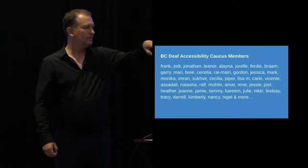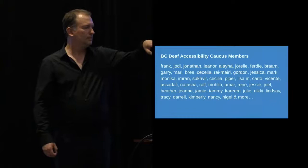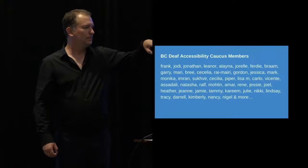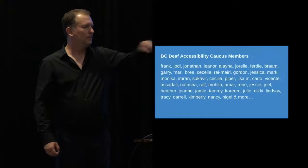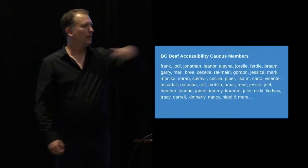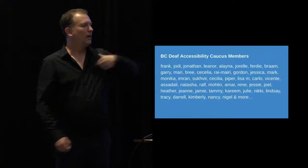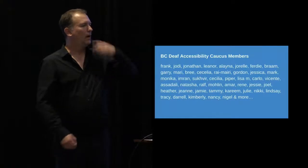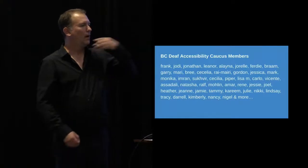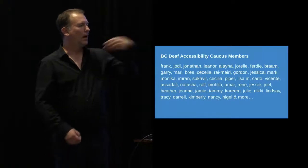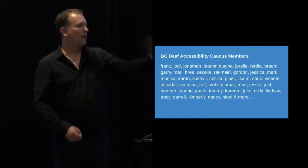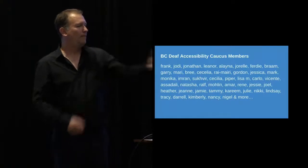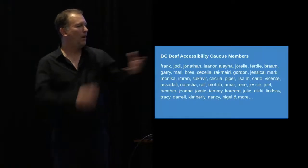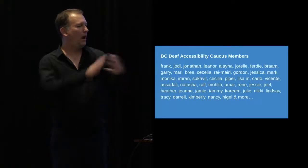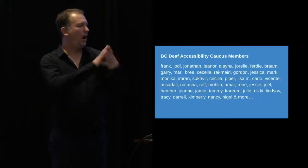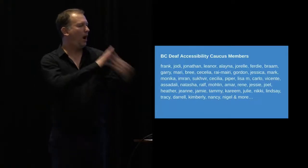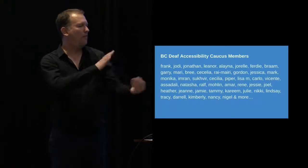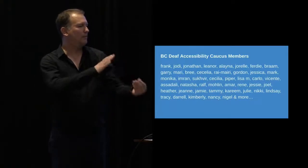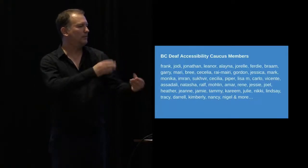Eddie,